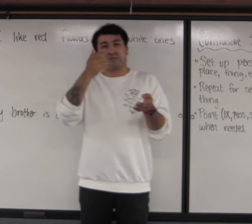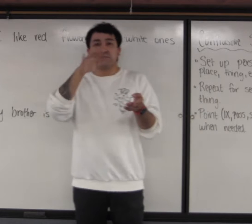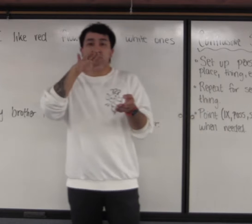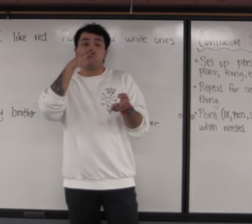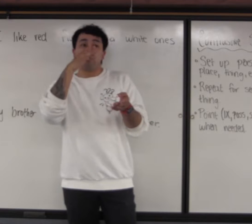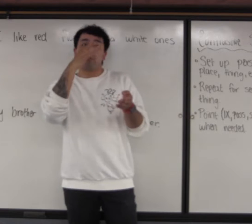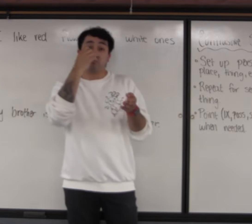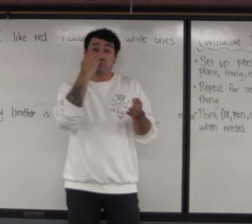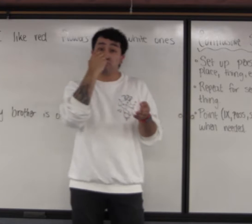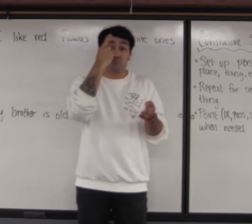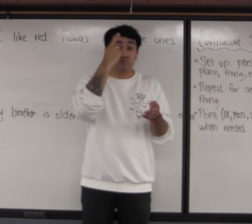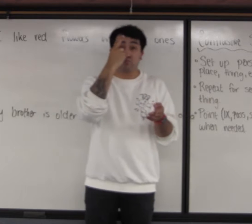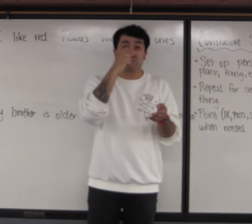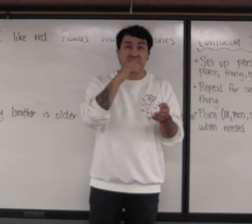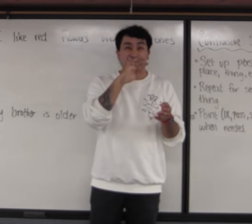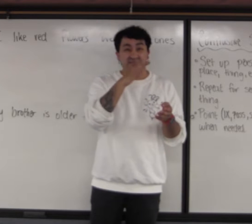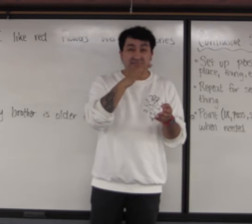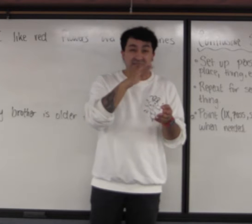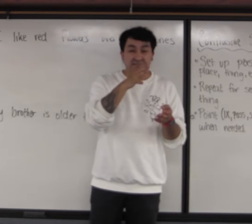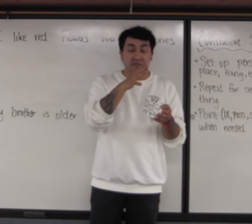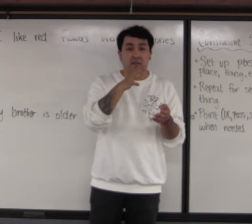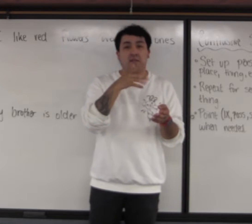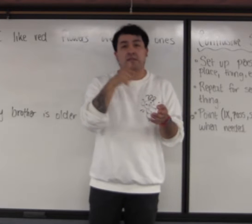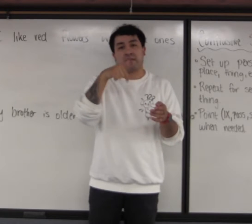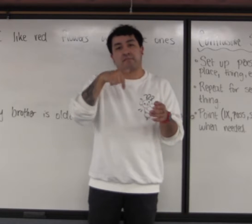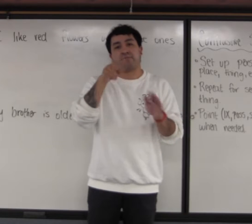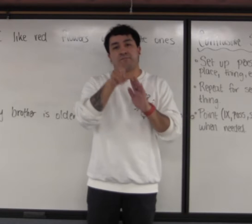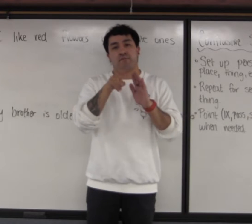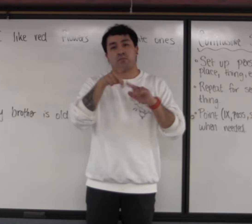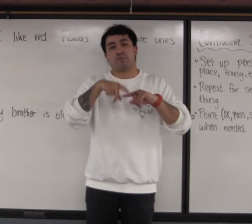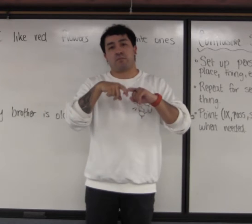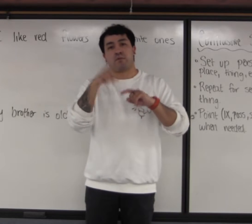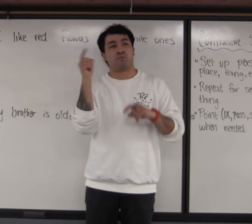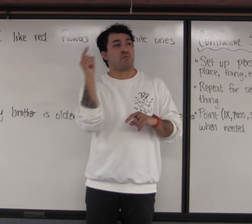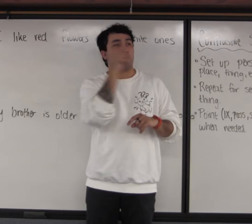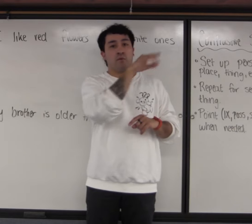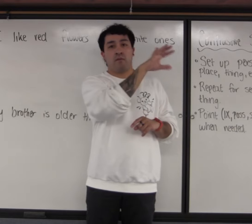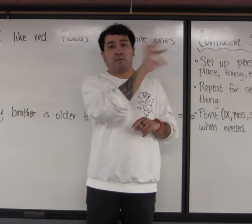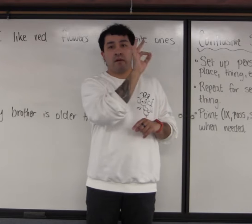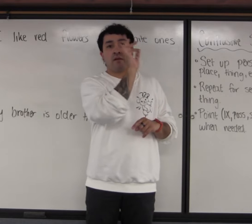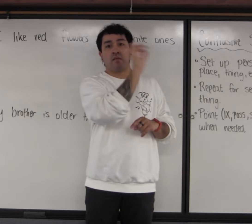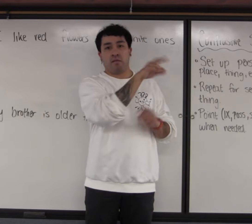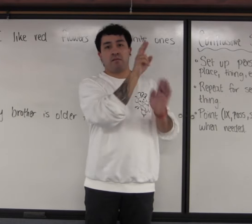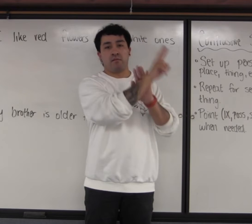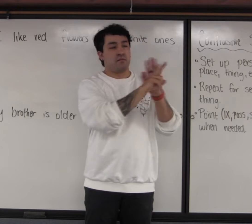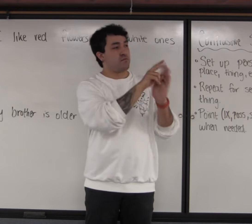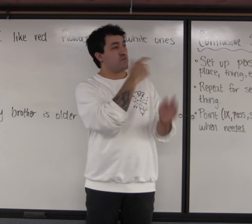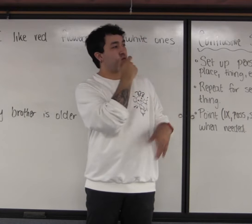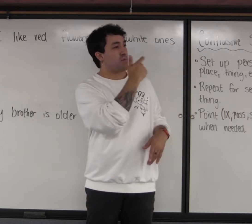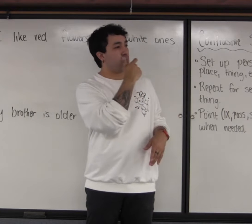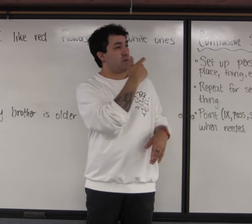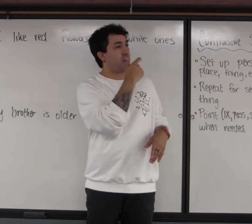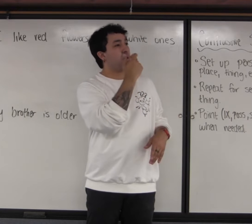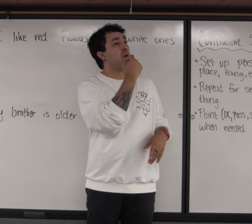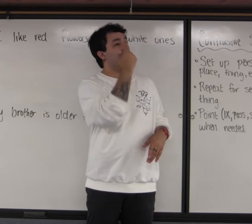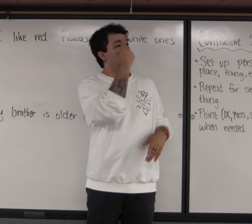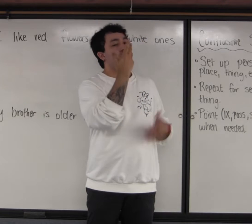this, don't remember it, you don't feel really confident in it, then it's highly suggested that you go pause this video, go